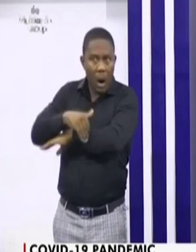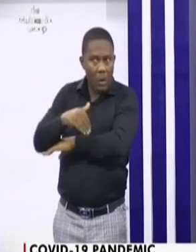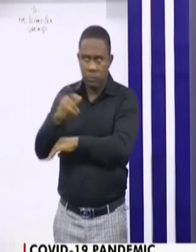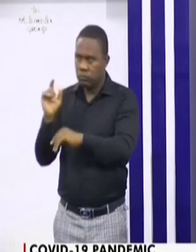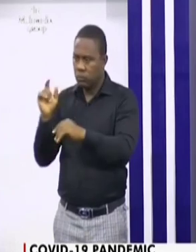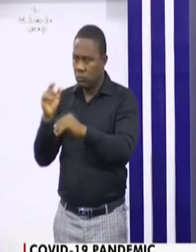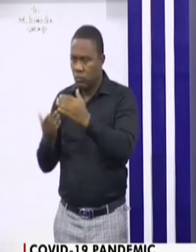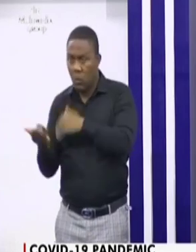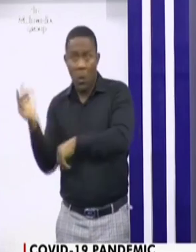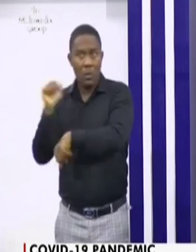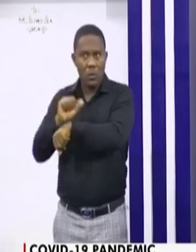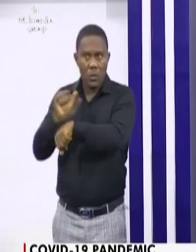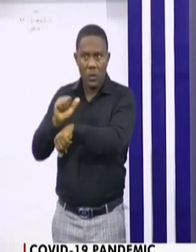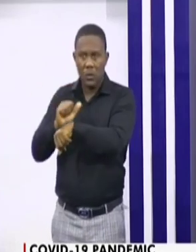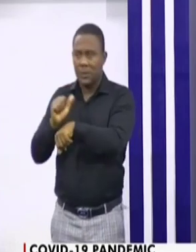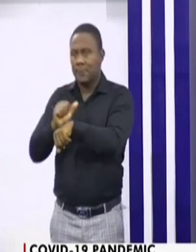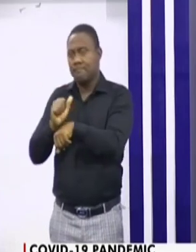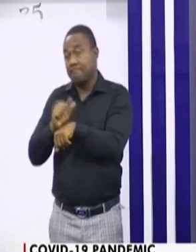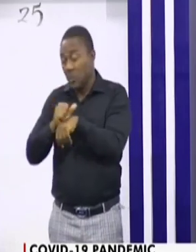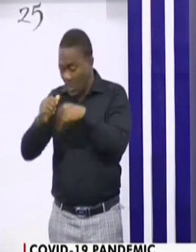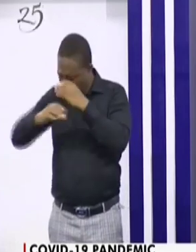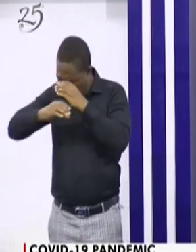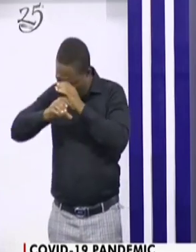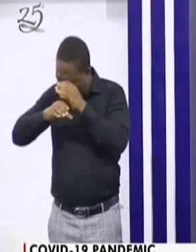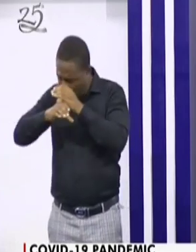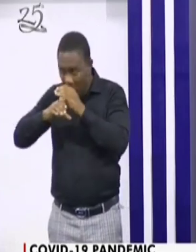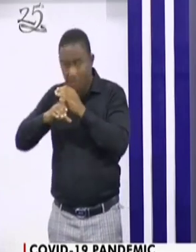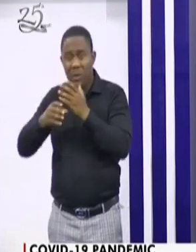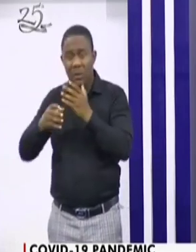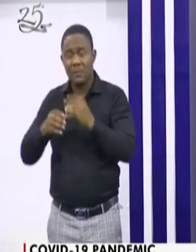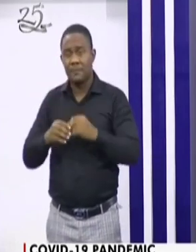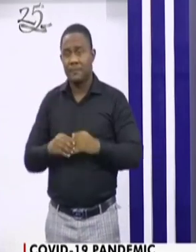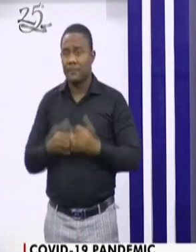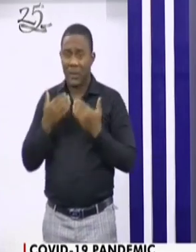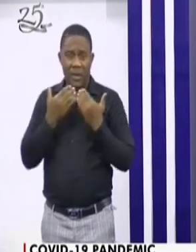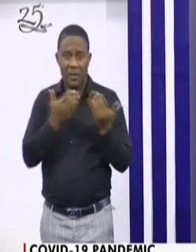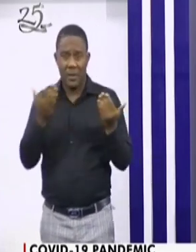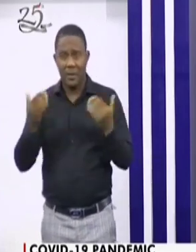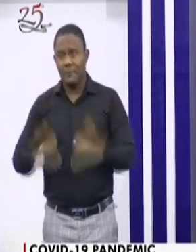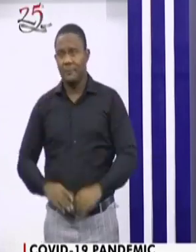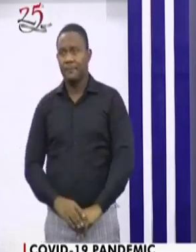making sure that we are able to provide the testing to support the COVID response. Thank you very much.